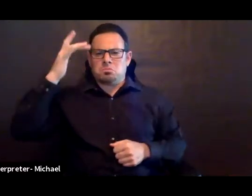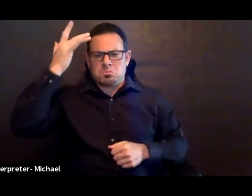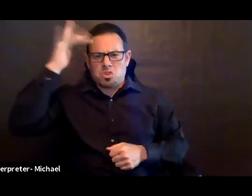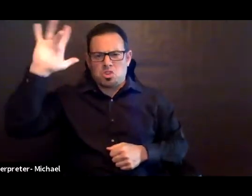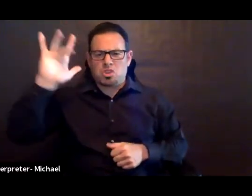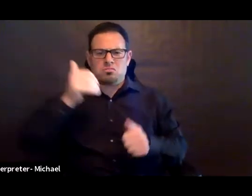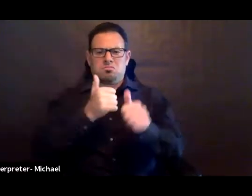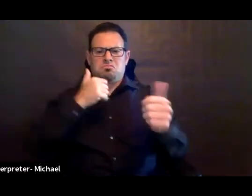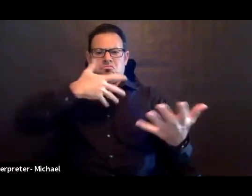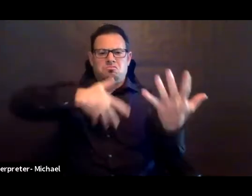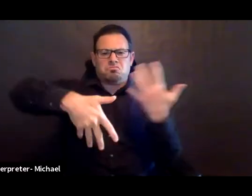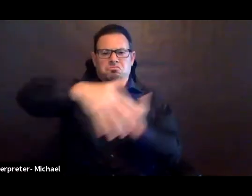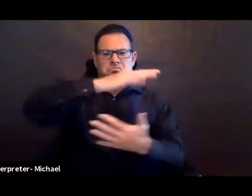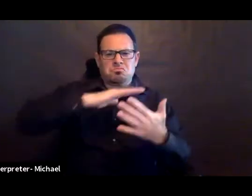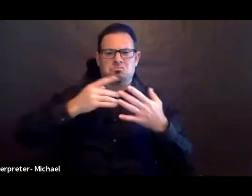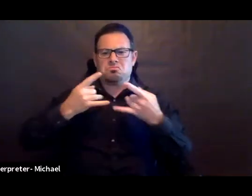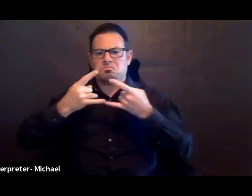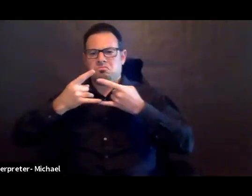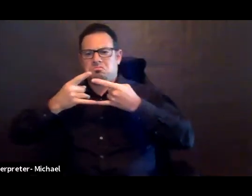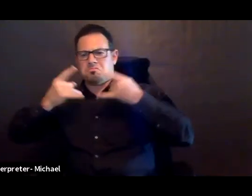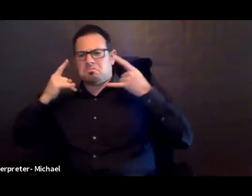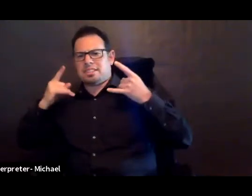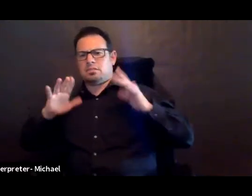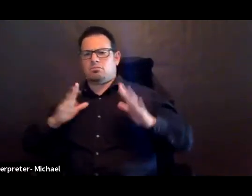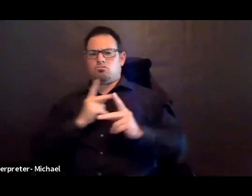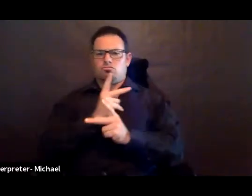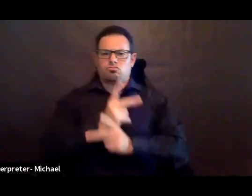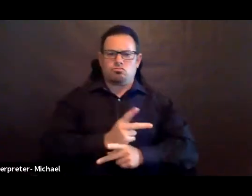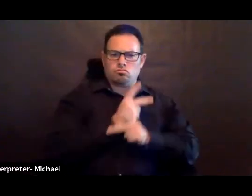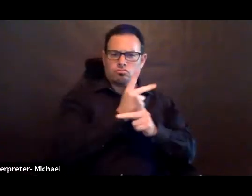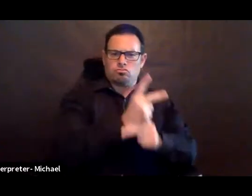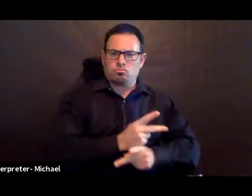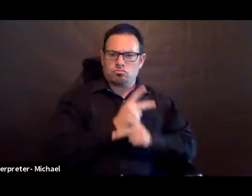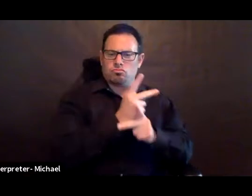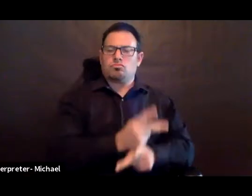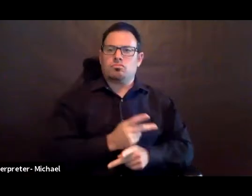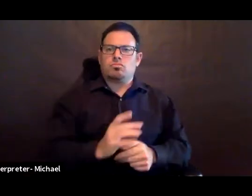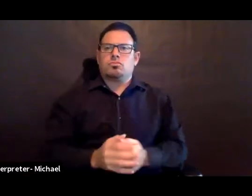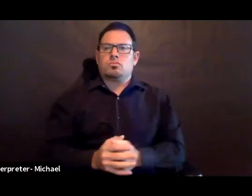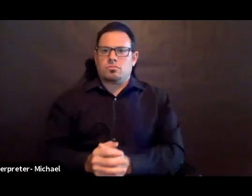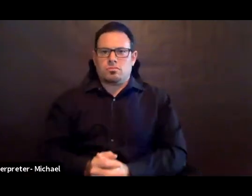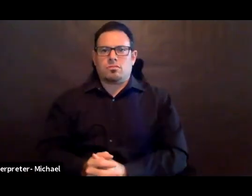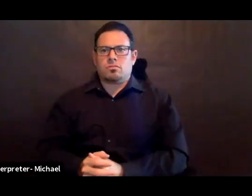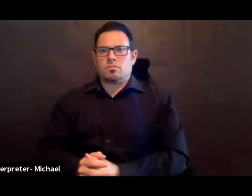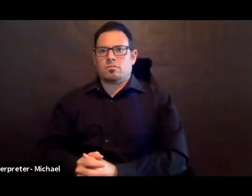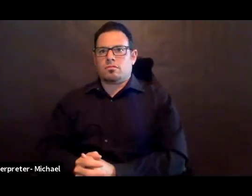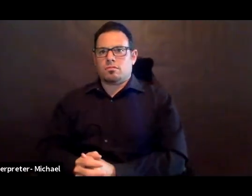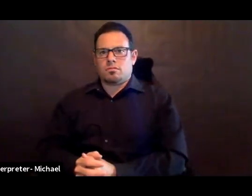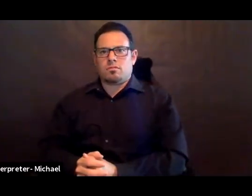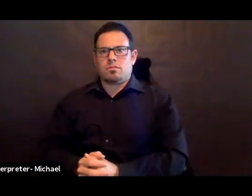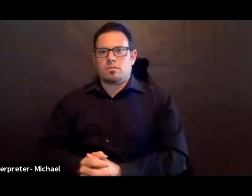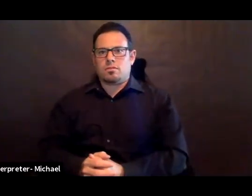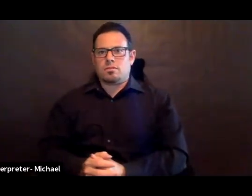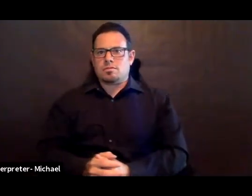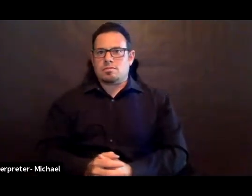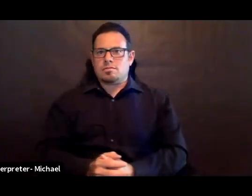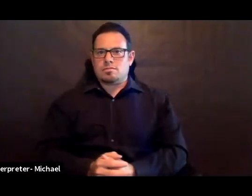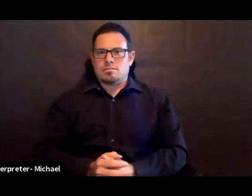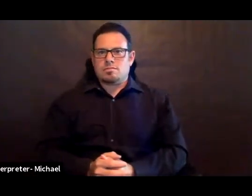though they're vaccinated, that they want that additional layer of protection, that is a perfectly reasonable choice to